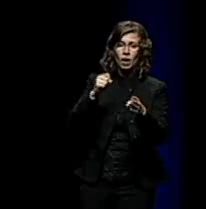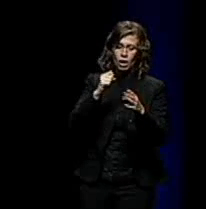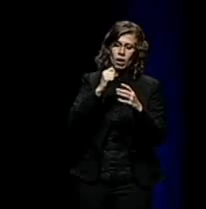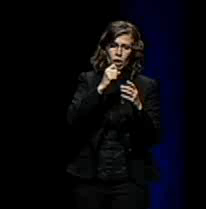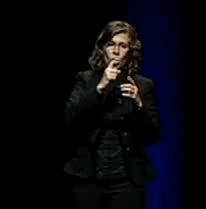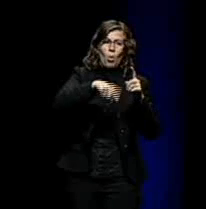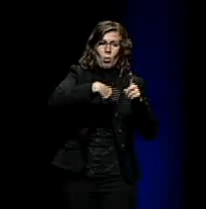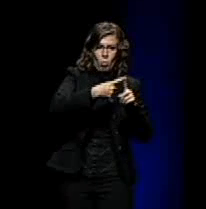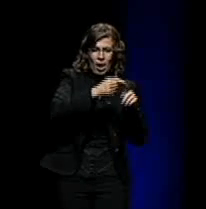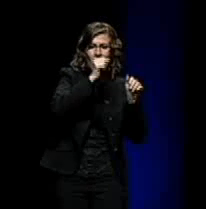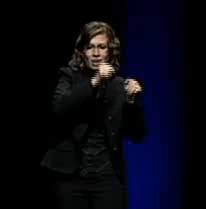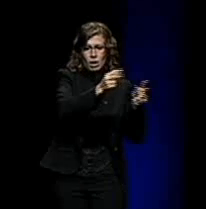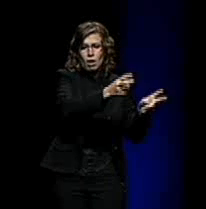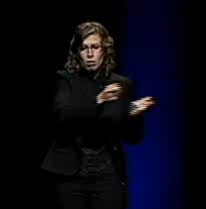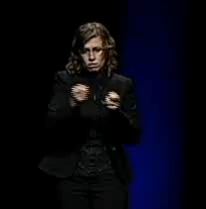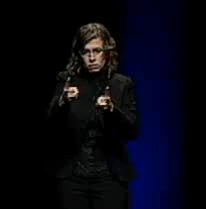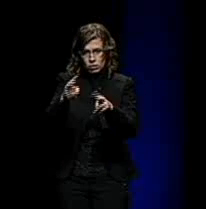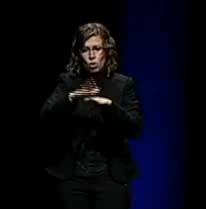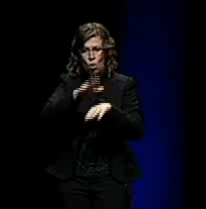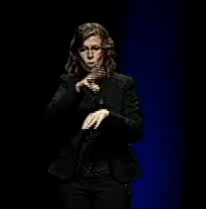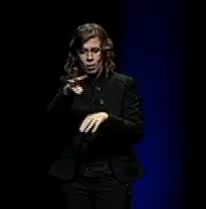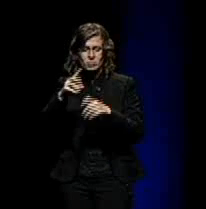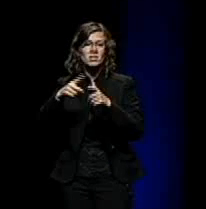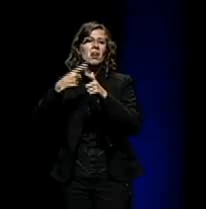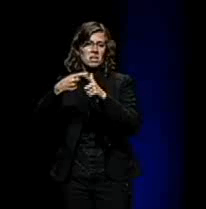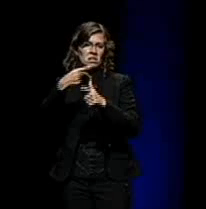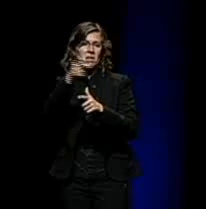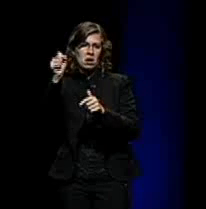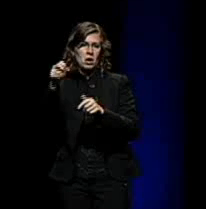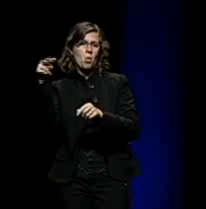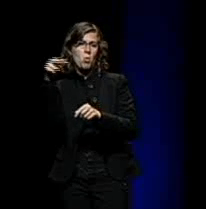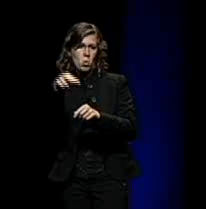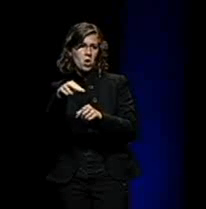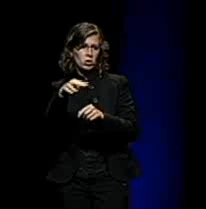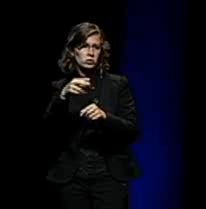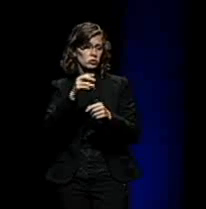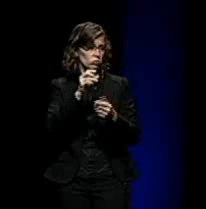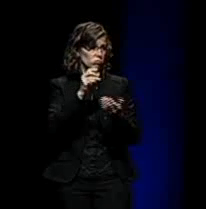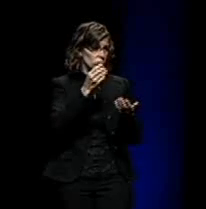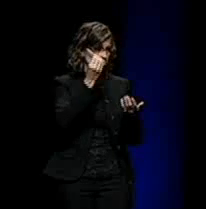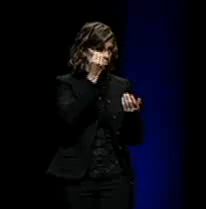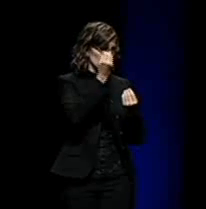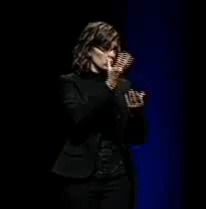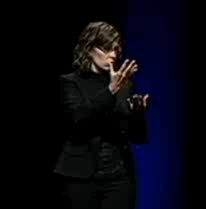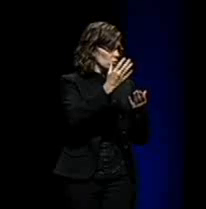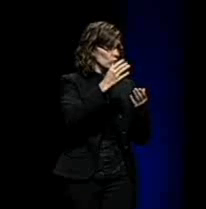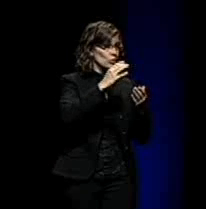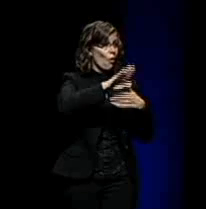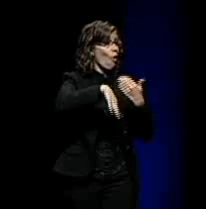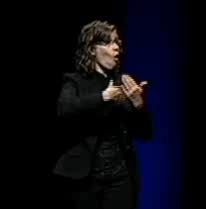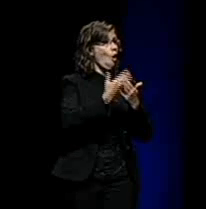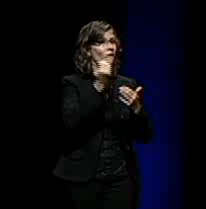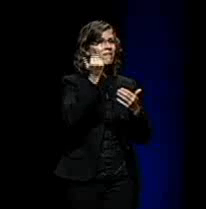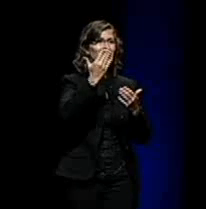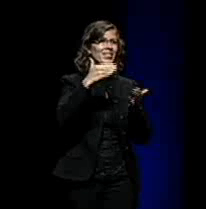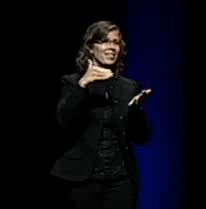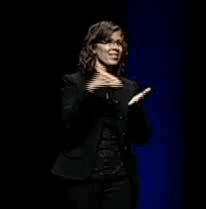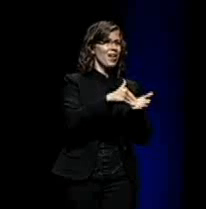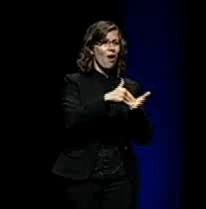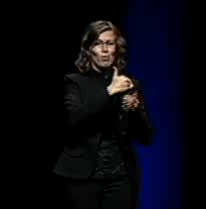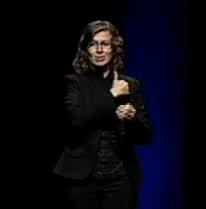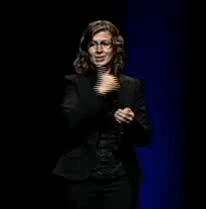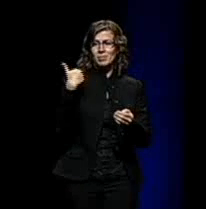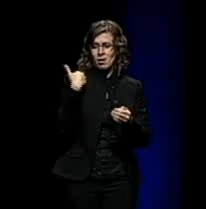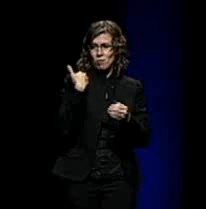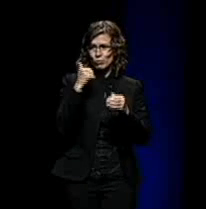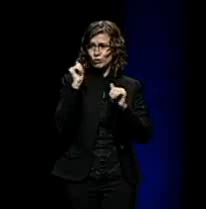Yes, as soon as it can be uploaded, this recorded session will be available to all 15,000 of our members in